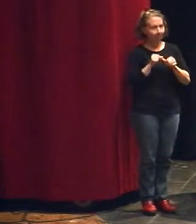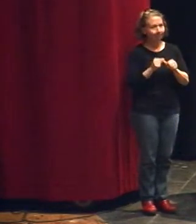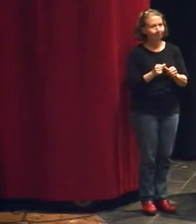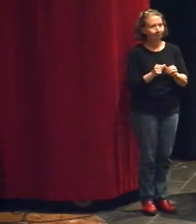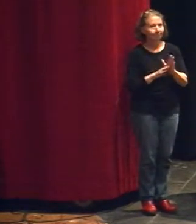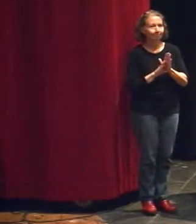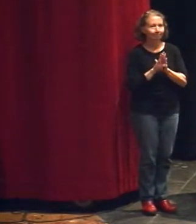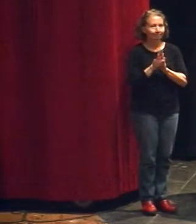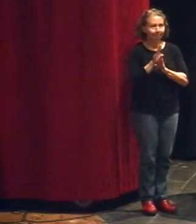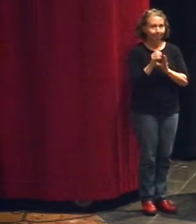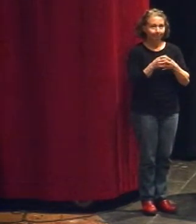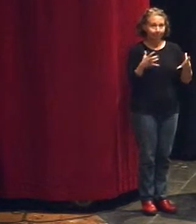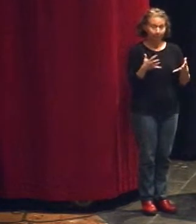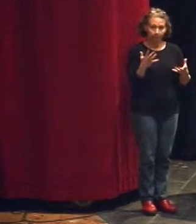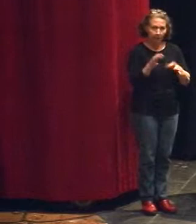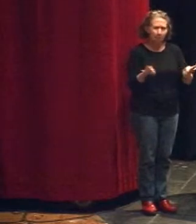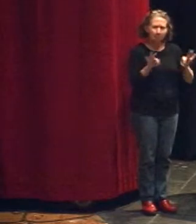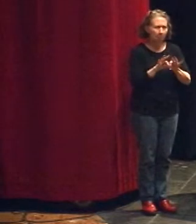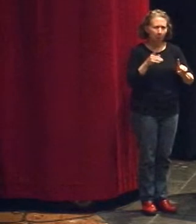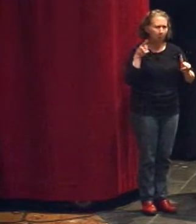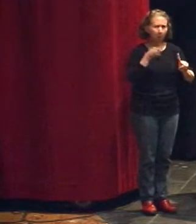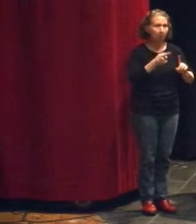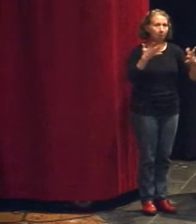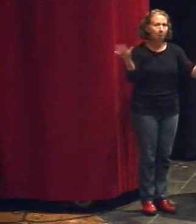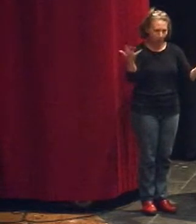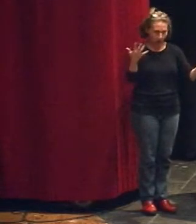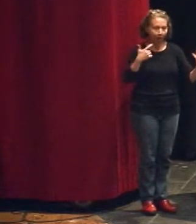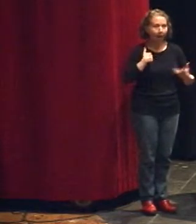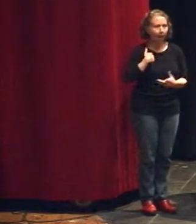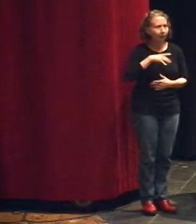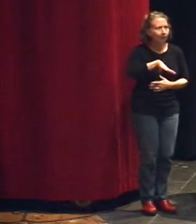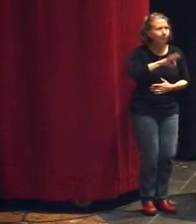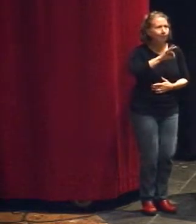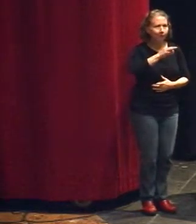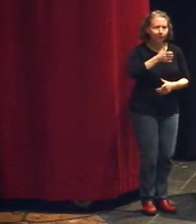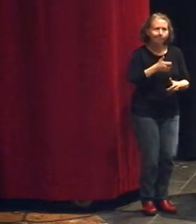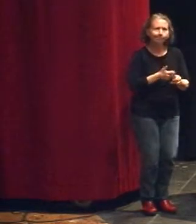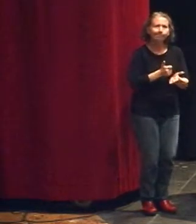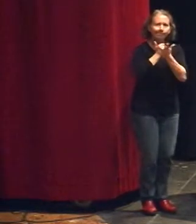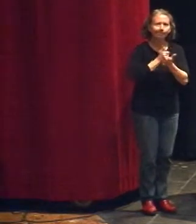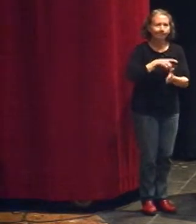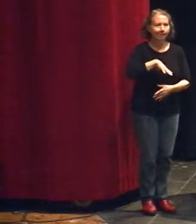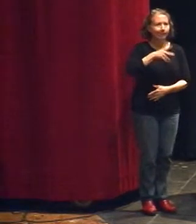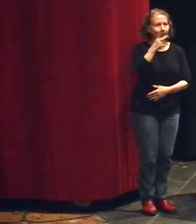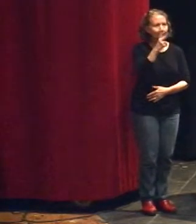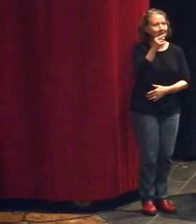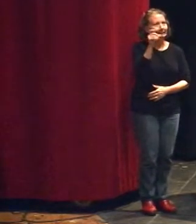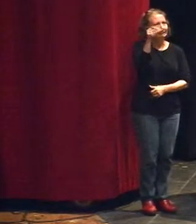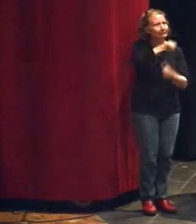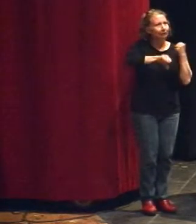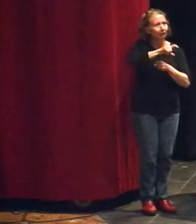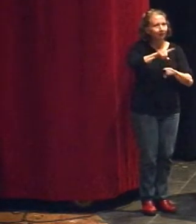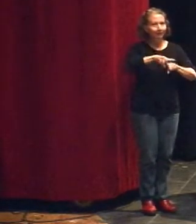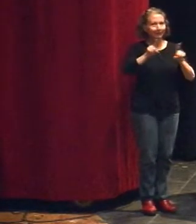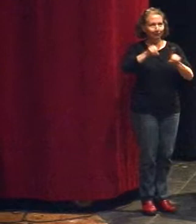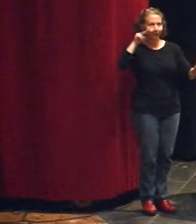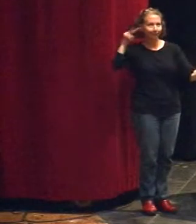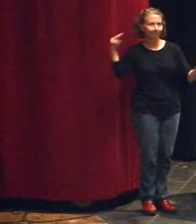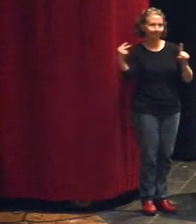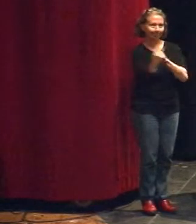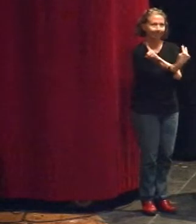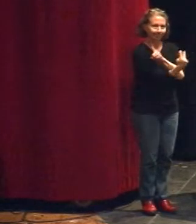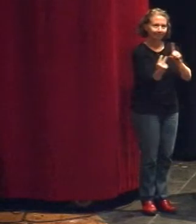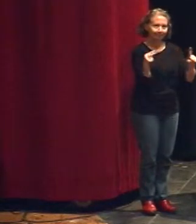one another, we can continue to break down walls. Finally, I want people from the